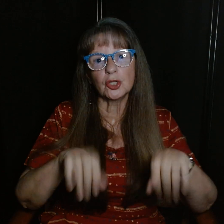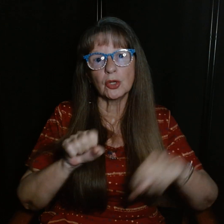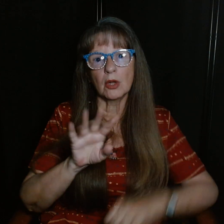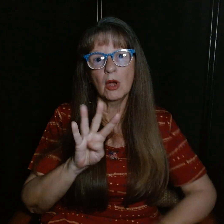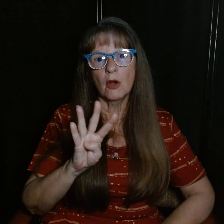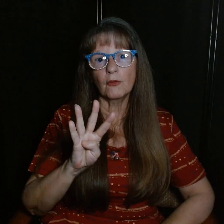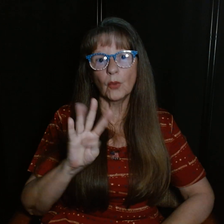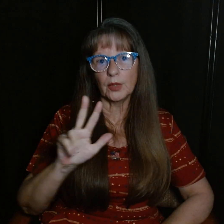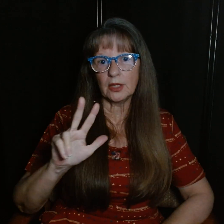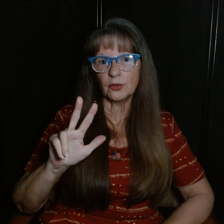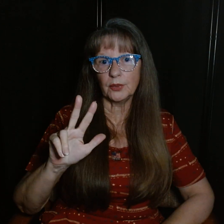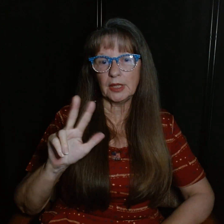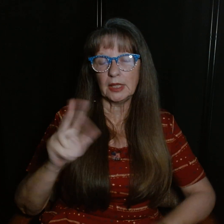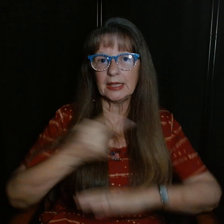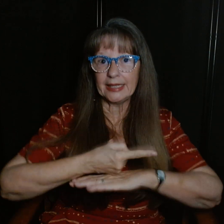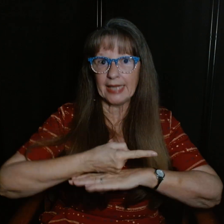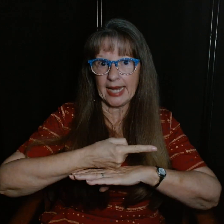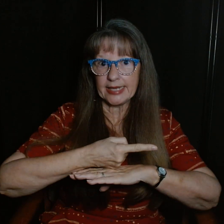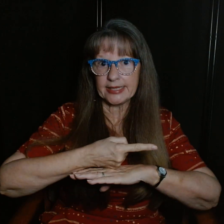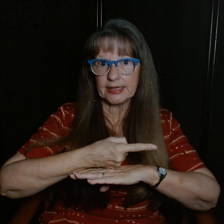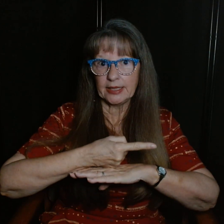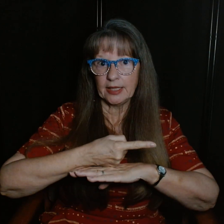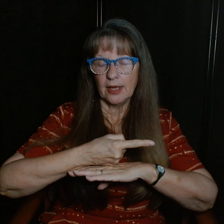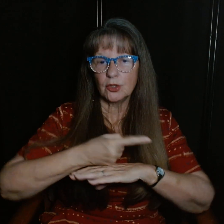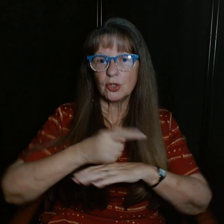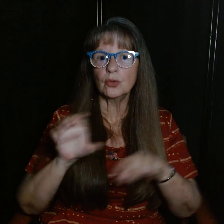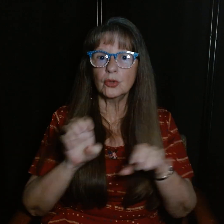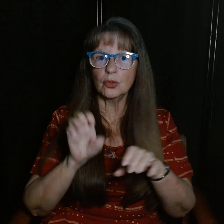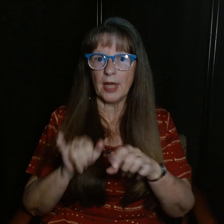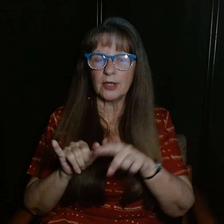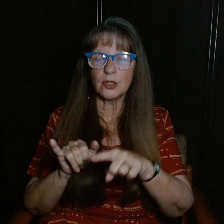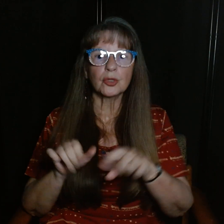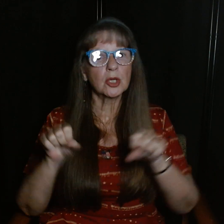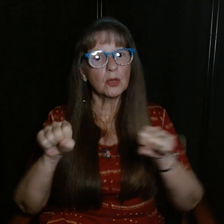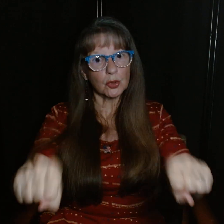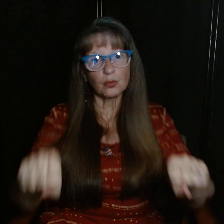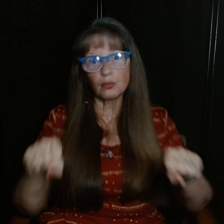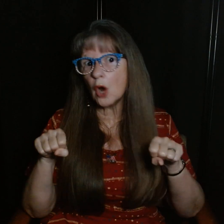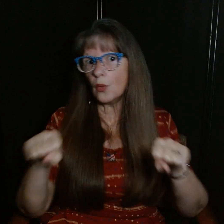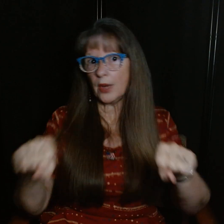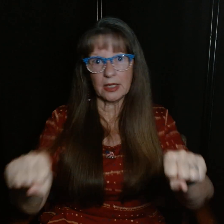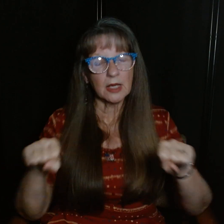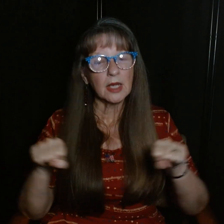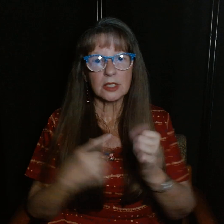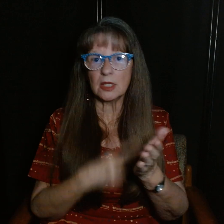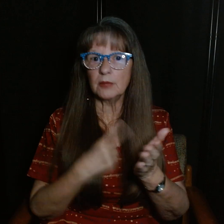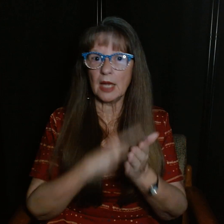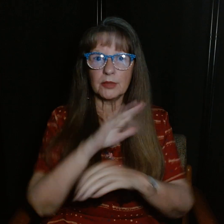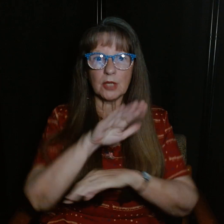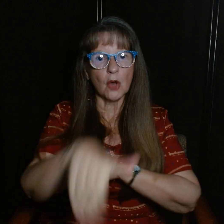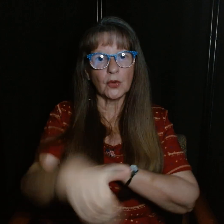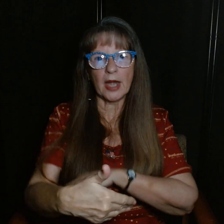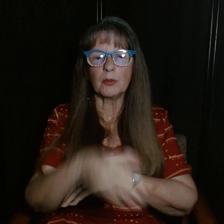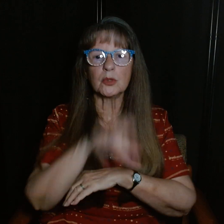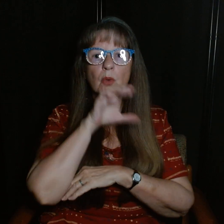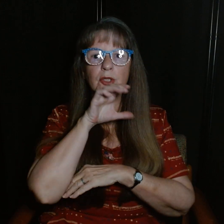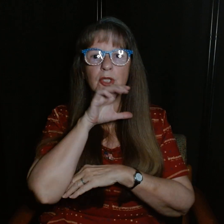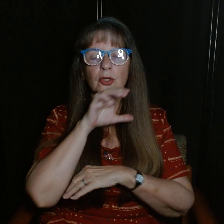took 43 days to do that. So she was rowing sometimes all night. I was watching